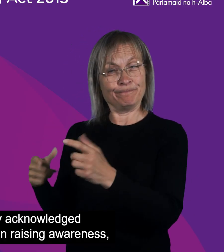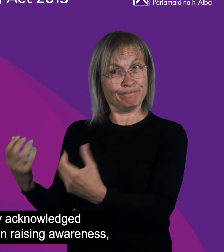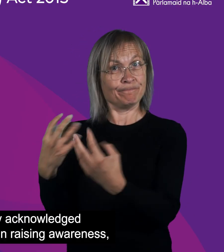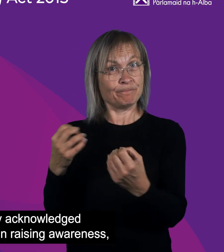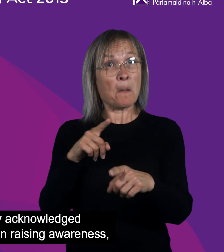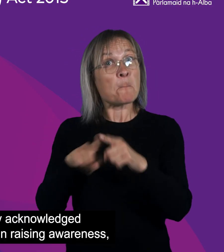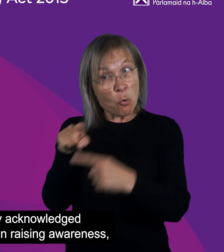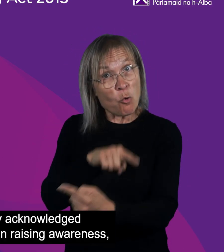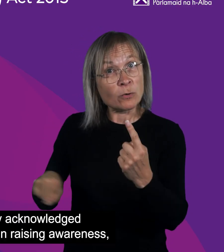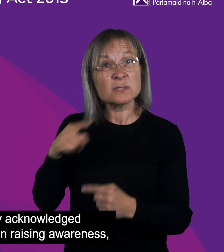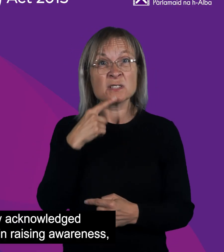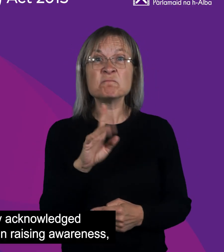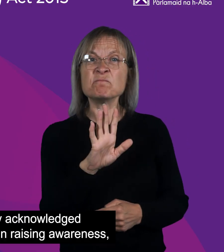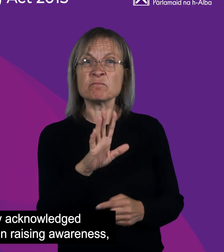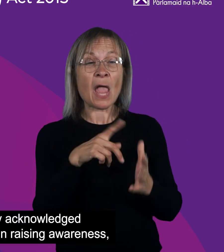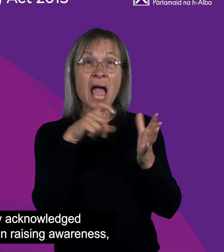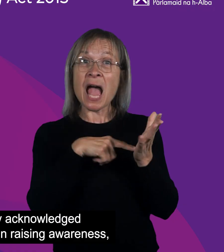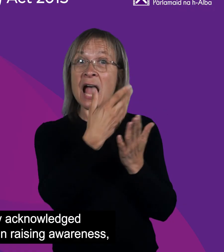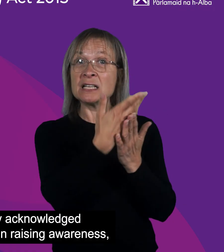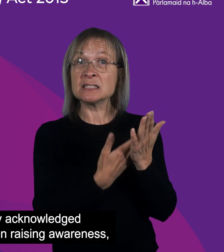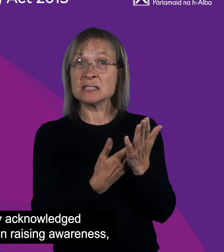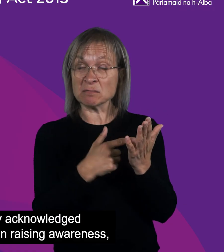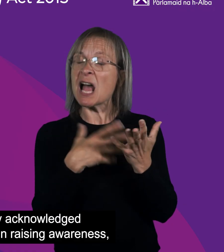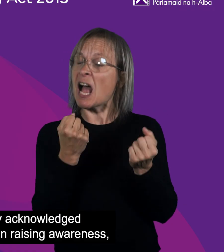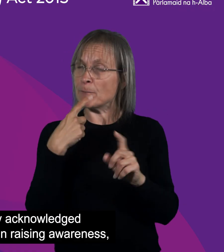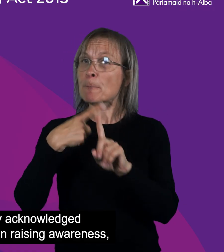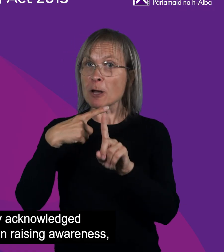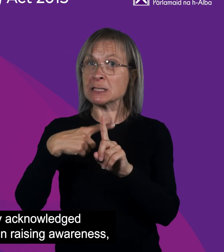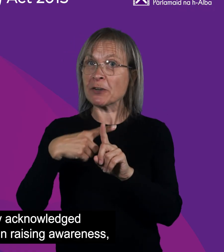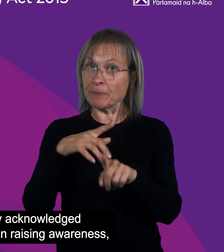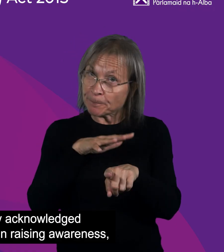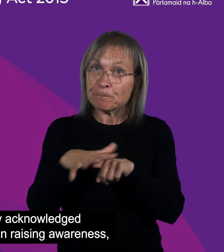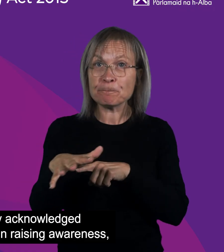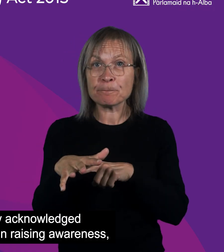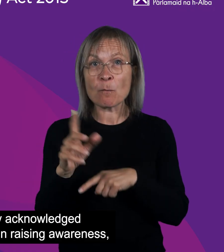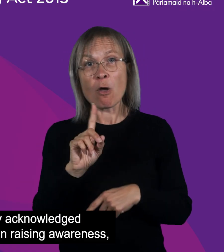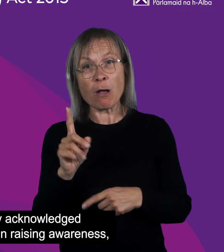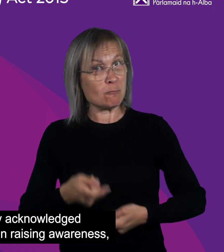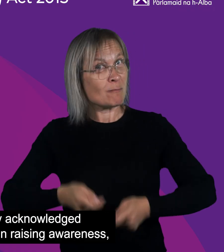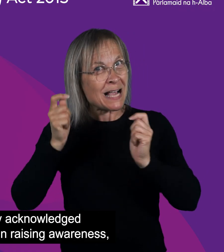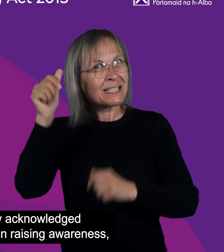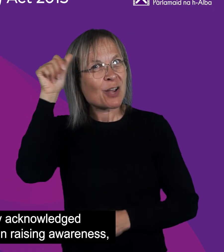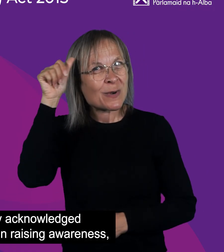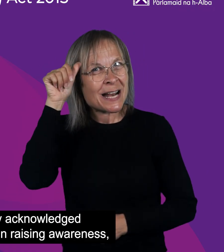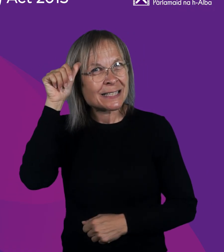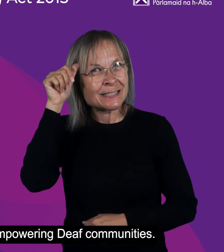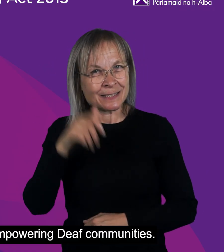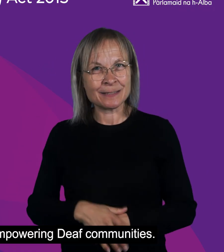Stakeholders widely acknowledged the Act's positive impact in raising awareness, increasing visibility of BSL, and